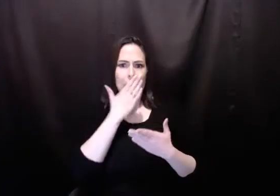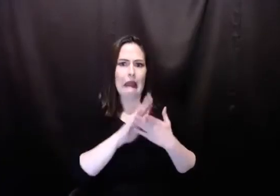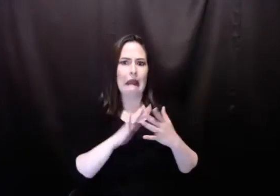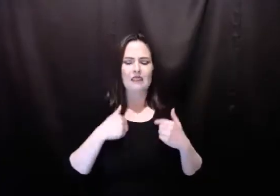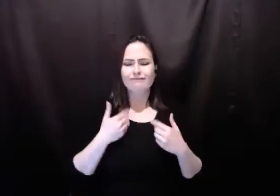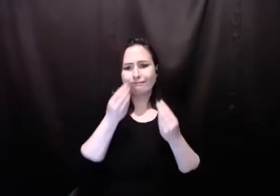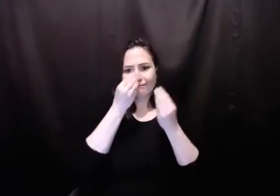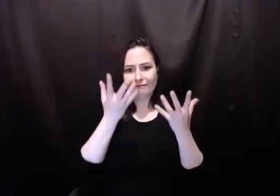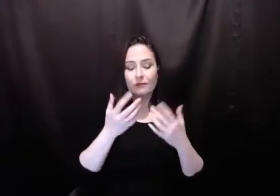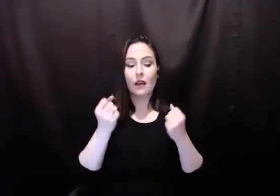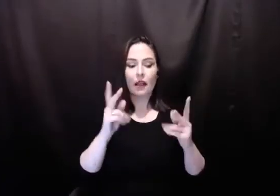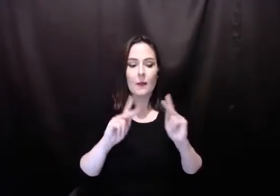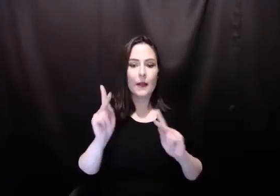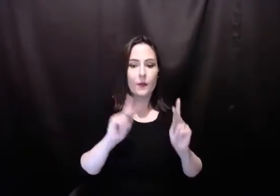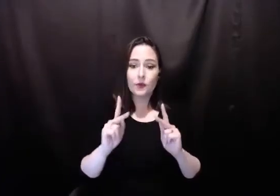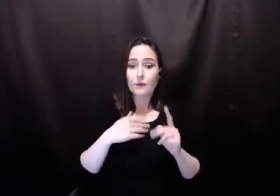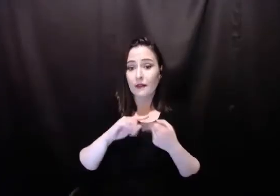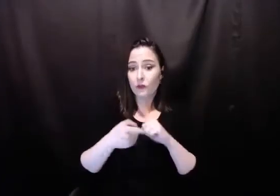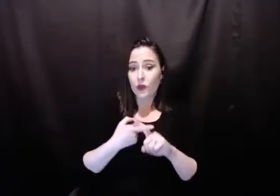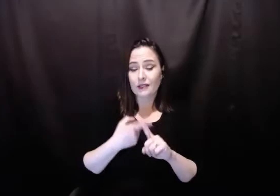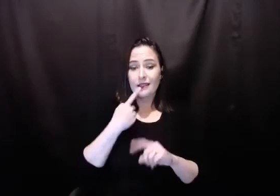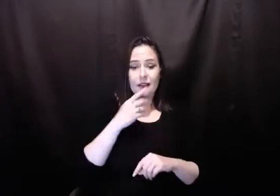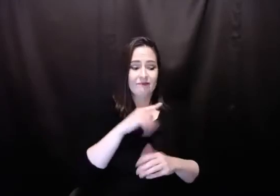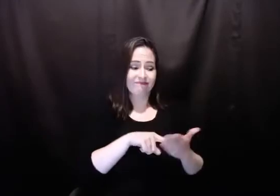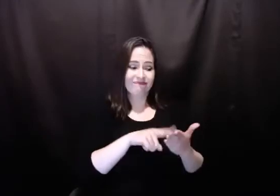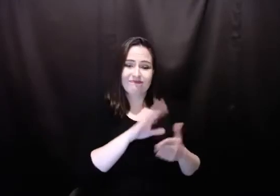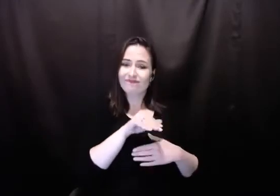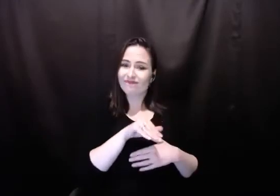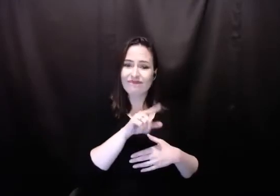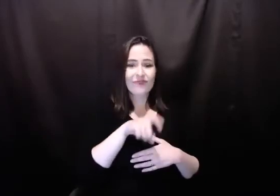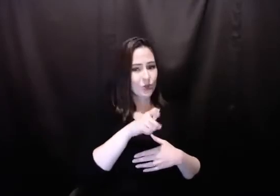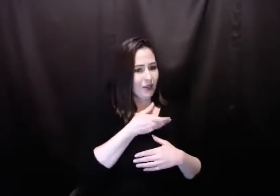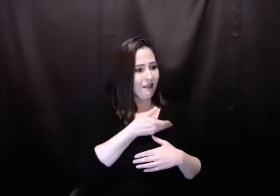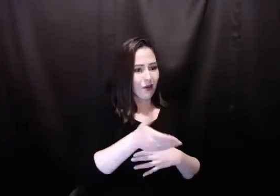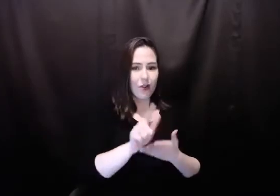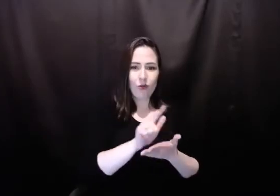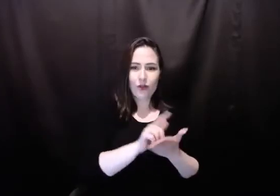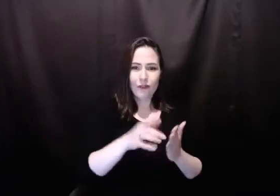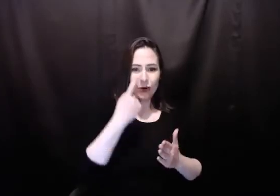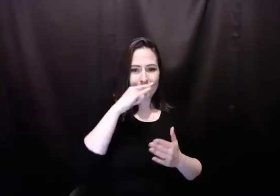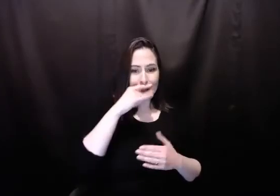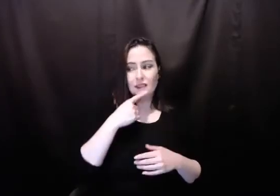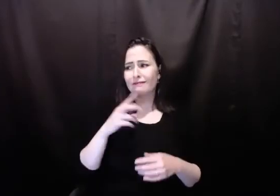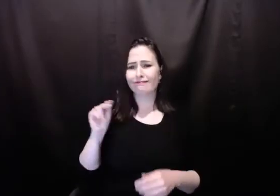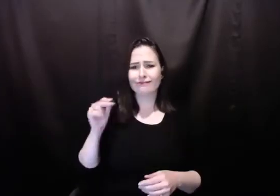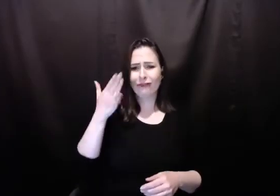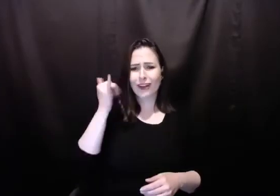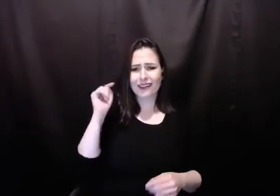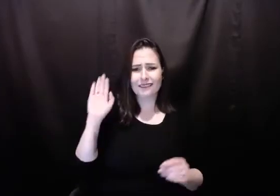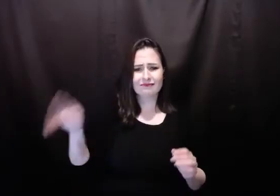Forget it. One time, this is an old story I tell. Oh my God. One time